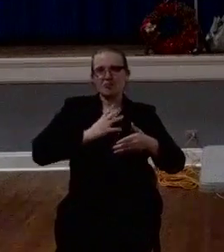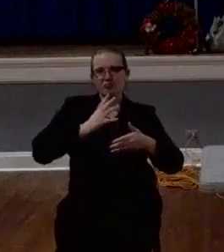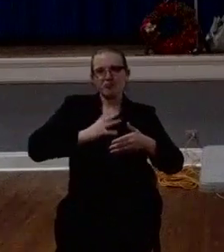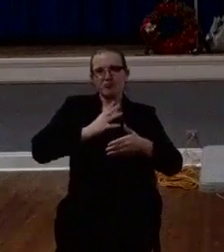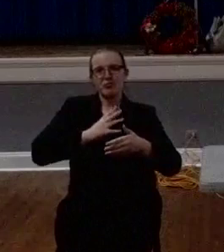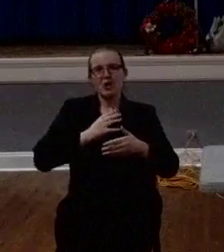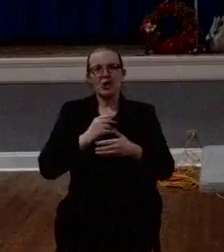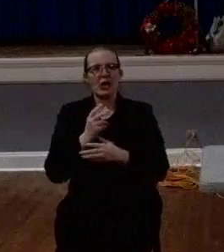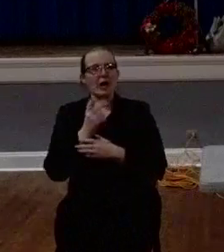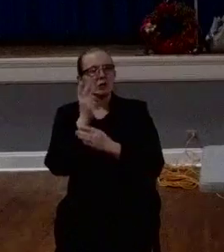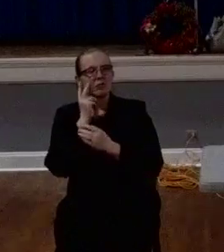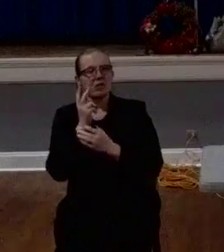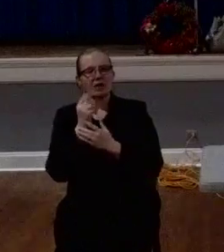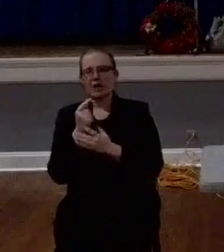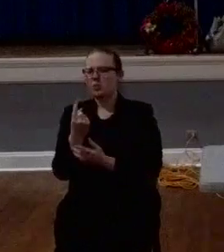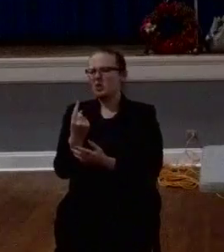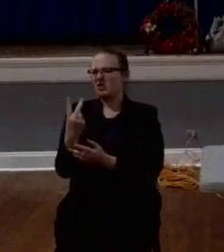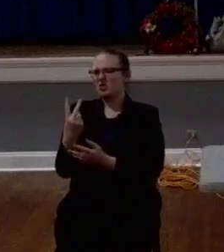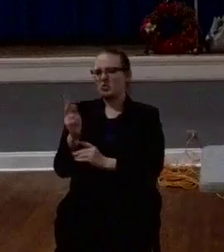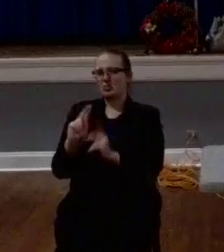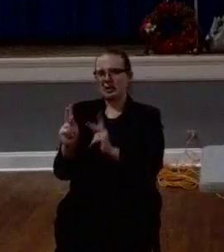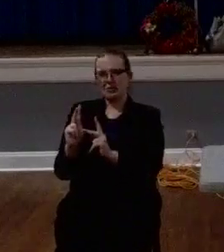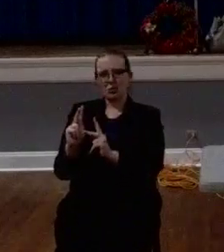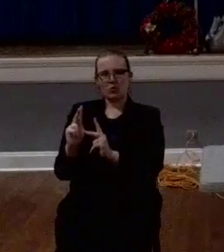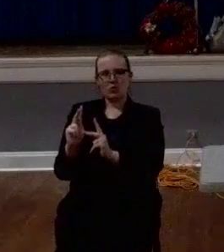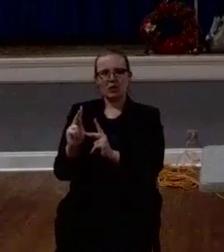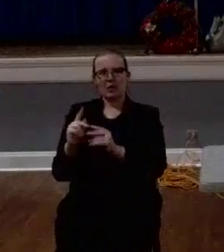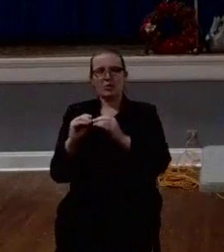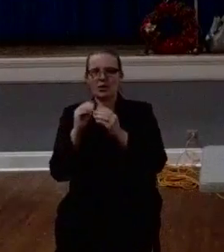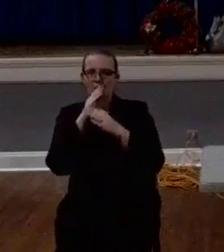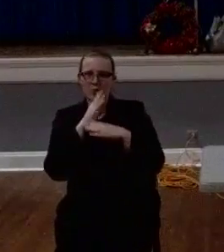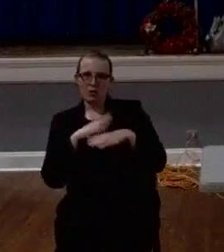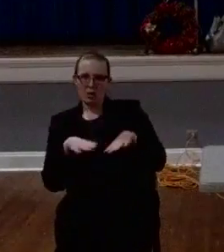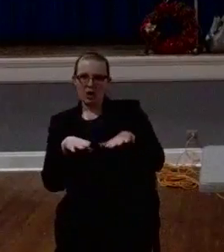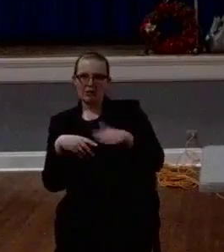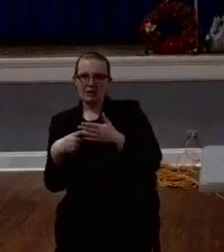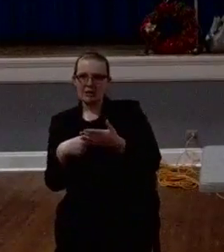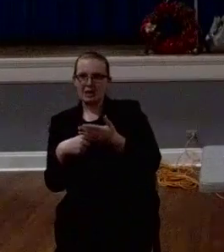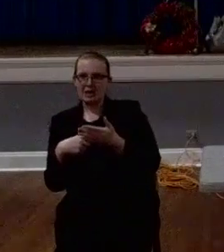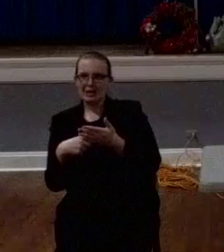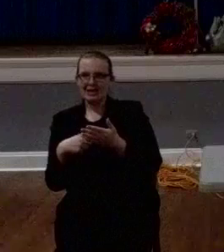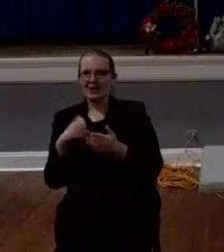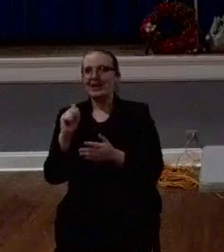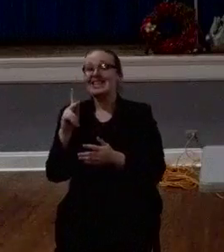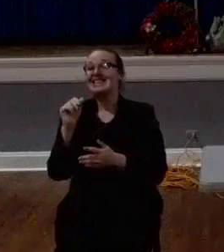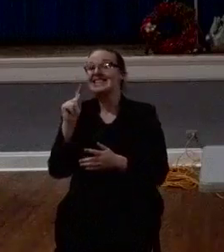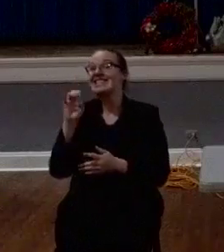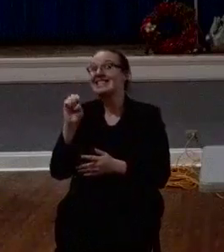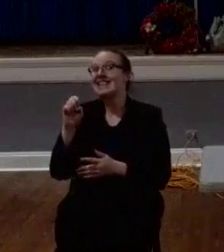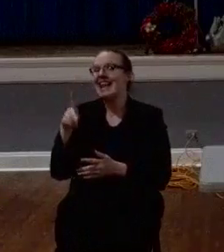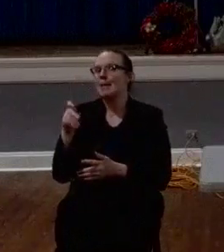one or two people, I don't know, they were kind of quiet, that talked about a skate park.